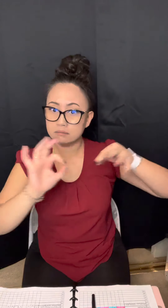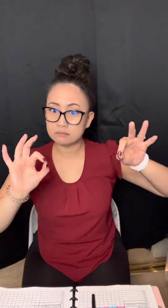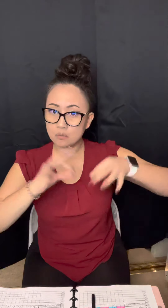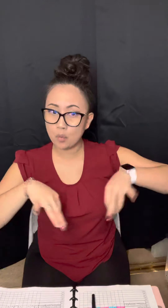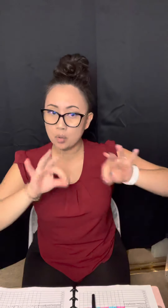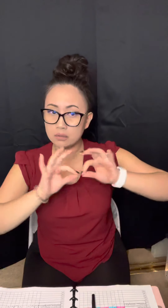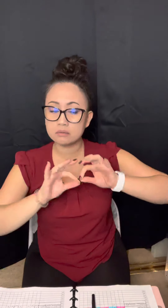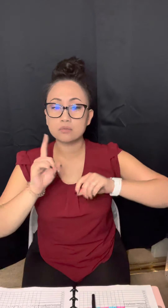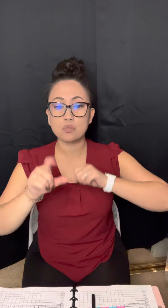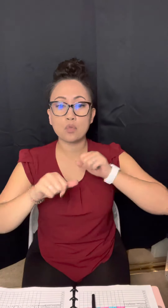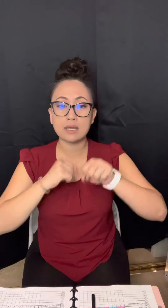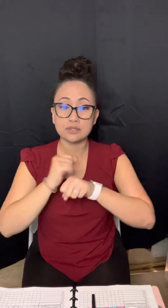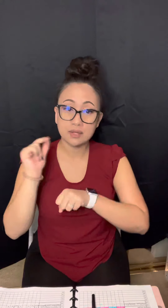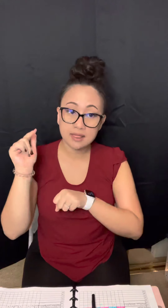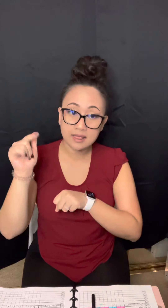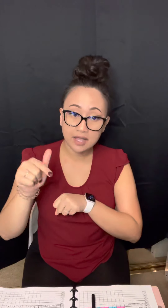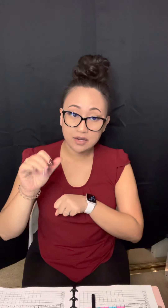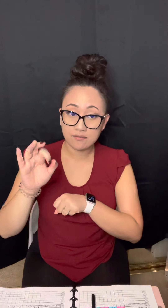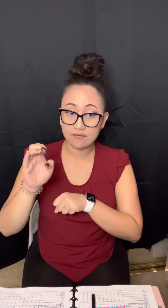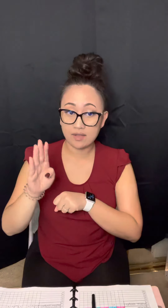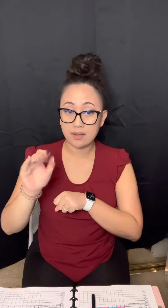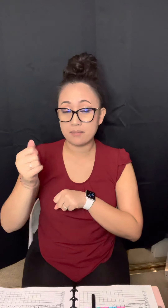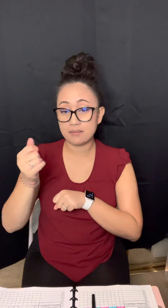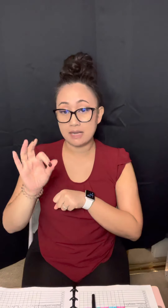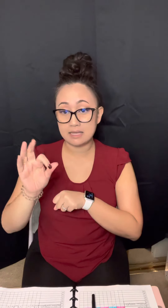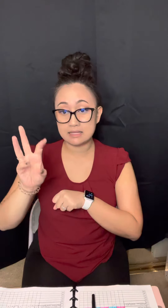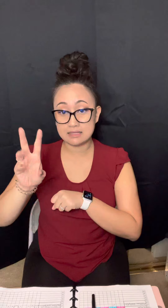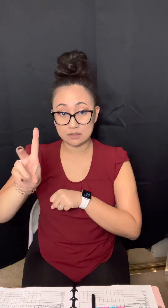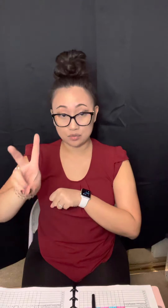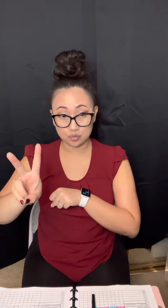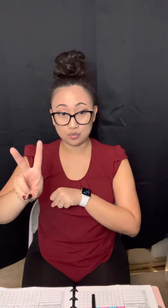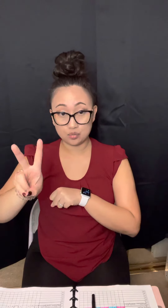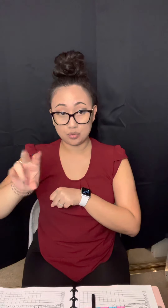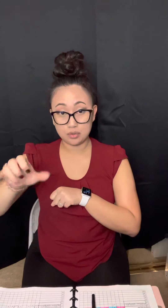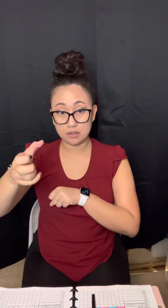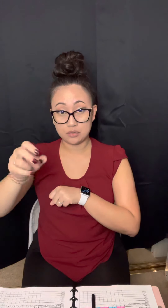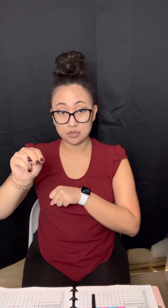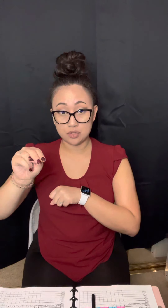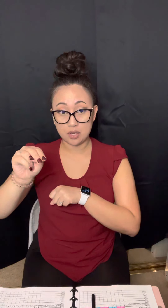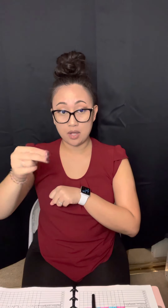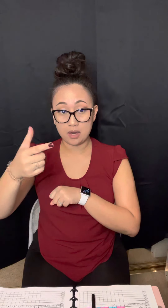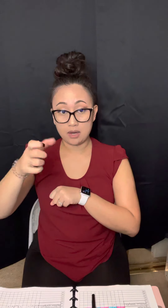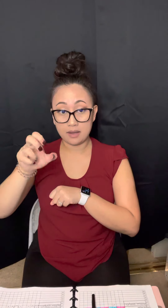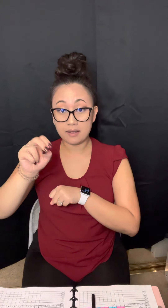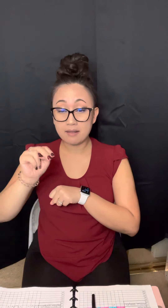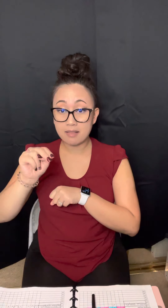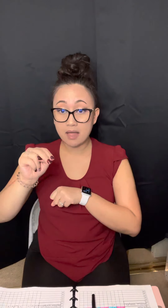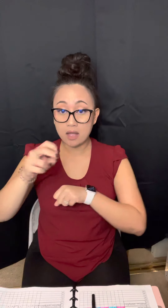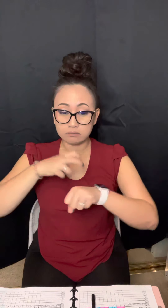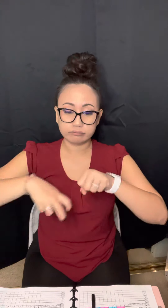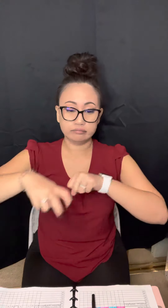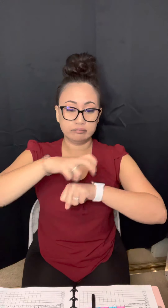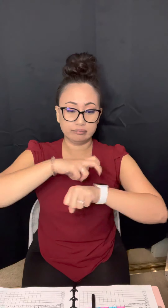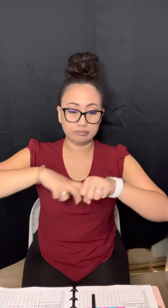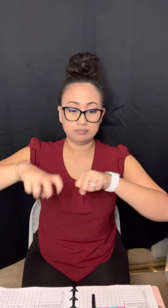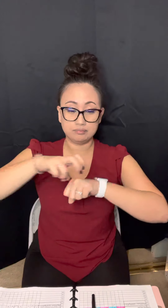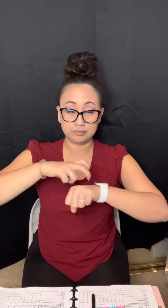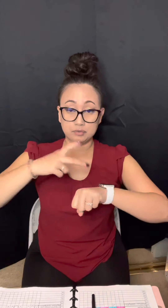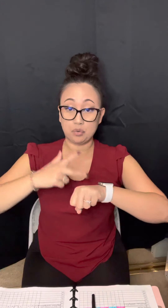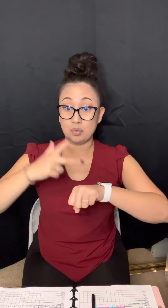February 1962, John Glenn orbited Earth 3 times. Wow, that's an important detail. In